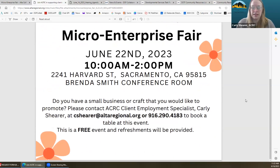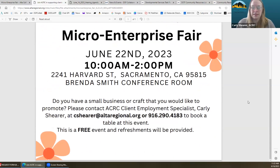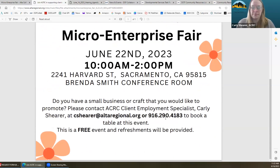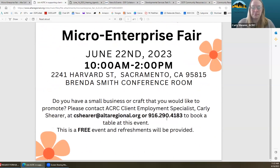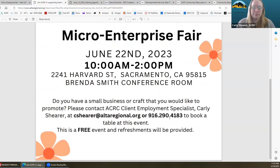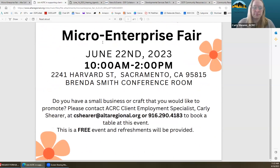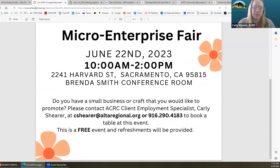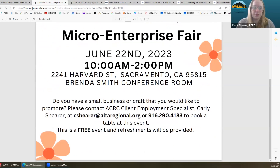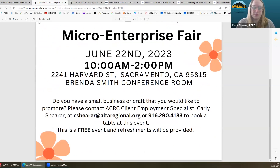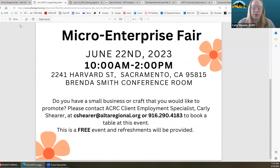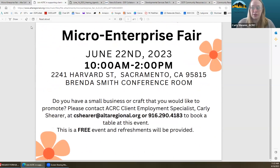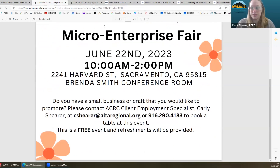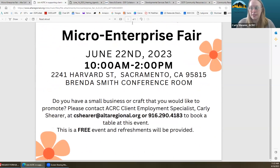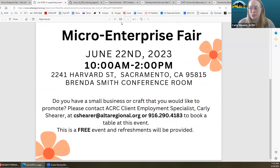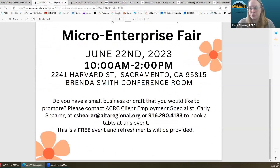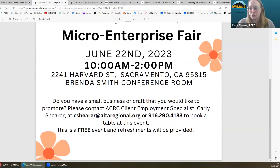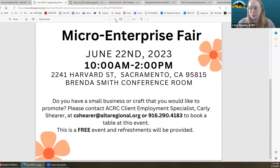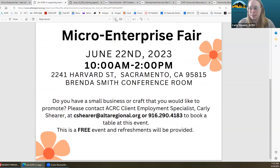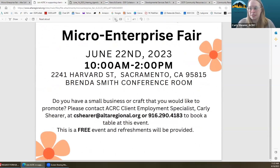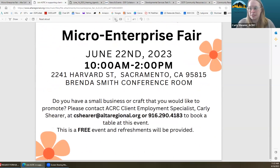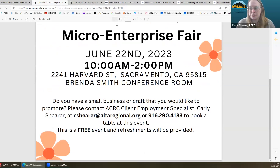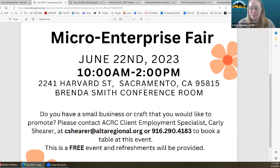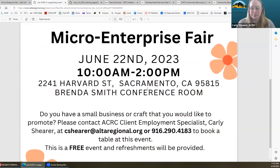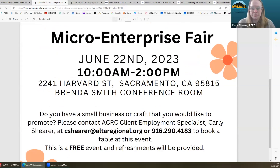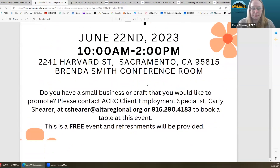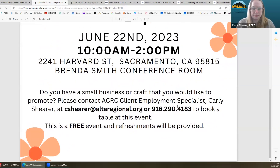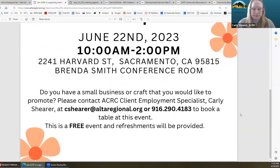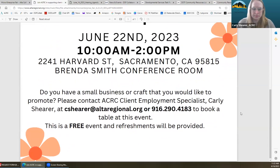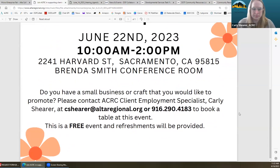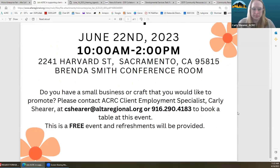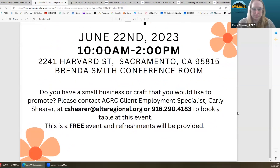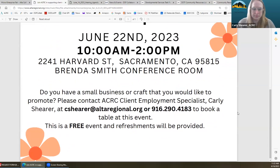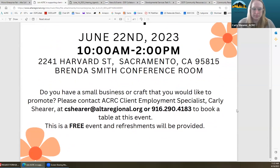to support our clients who own their own businesses.